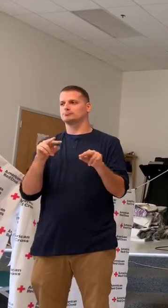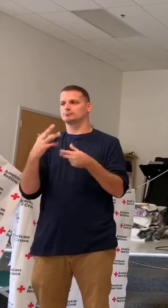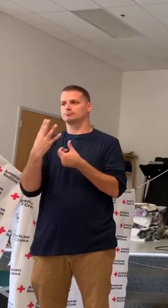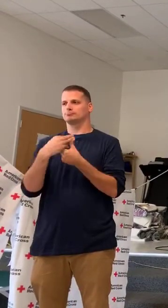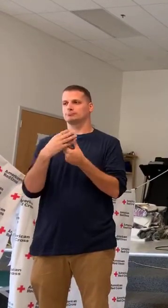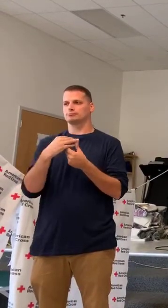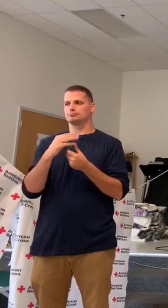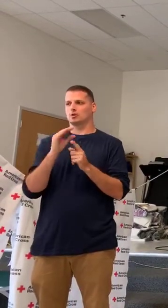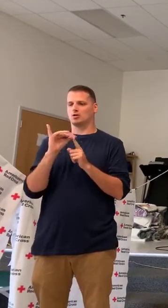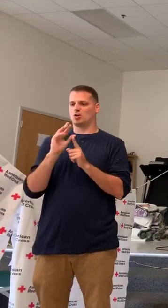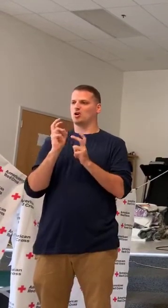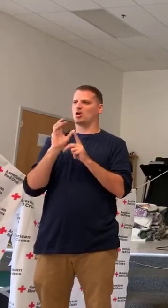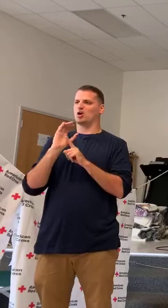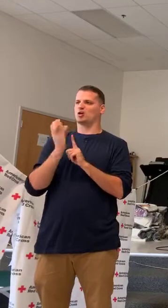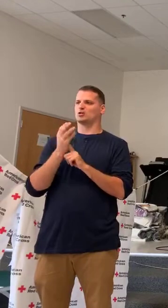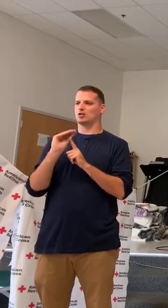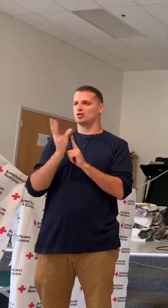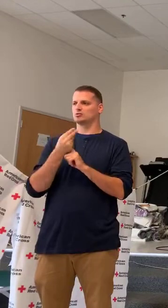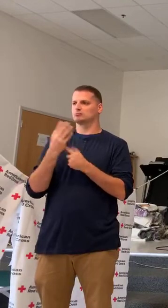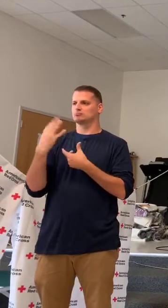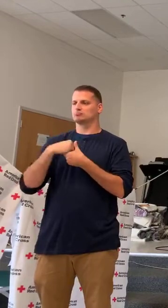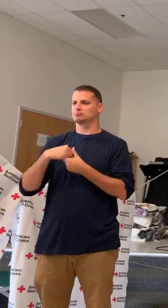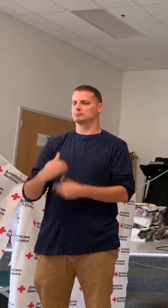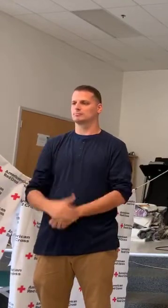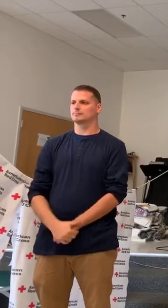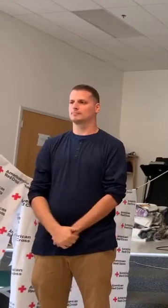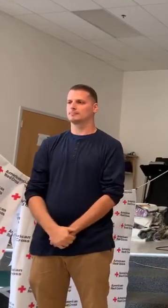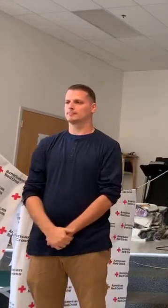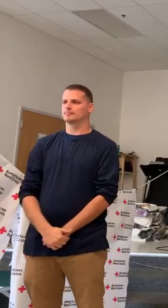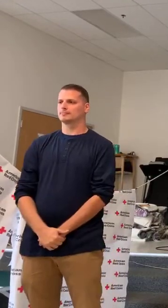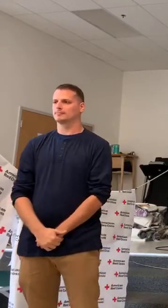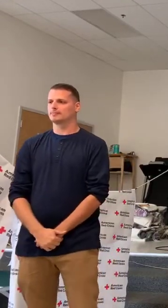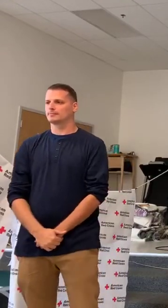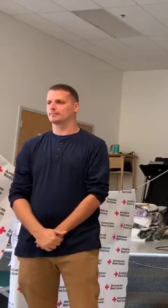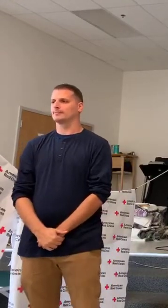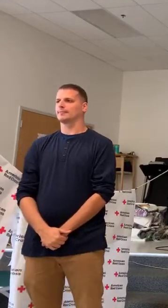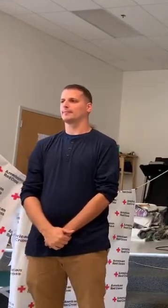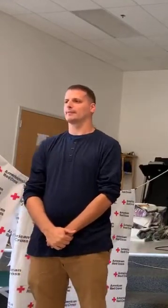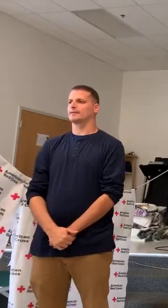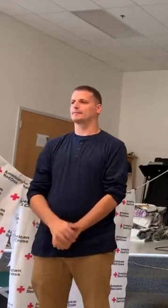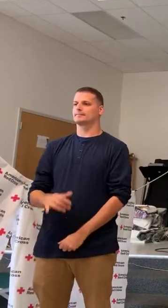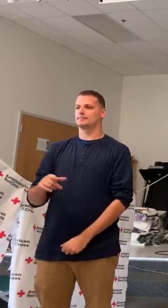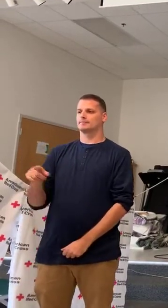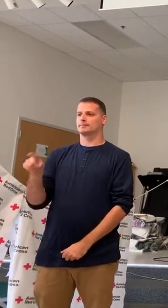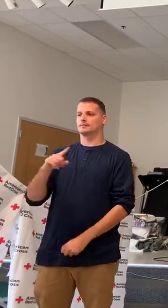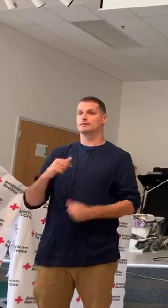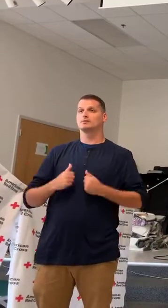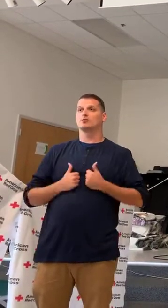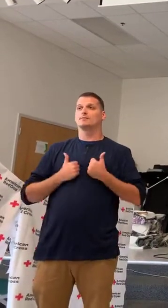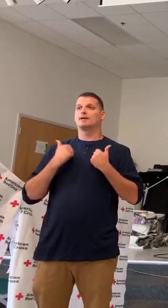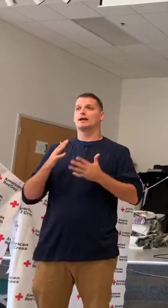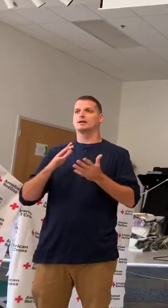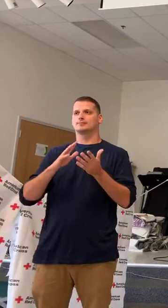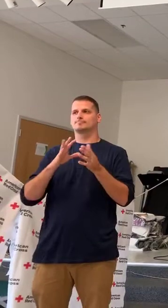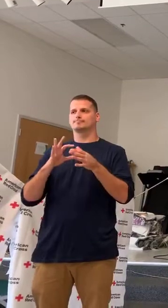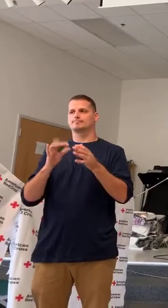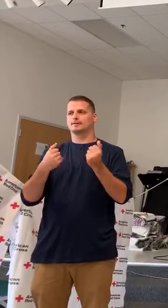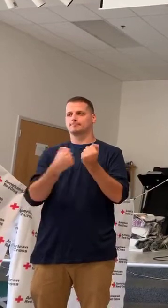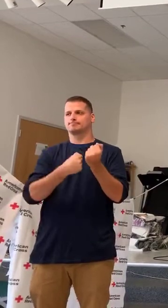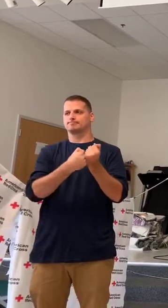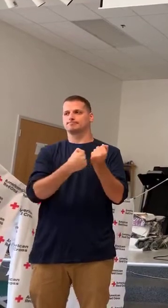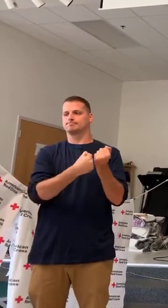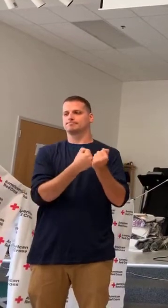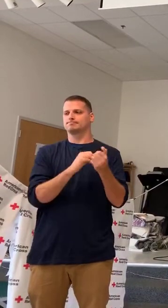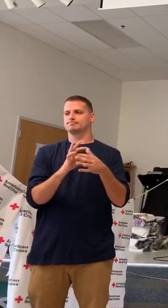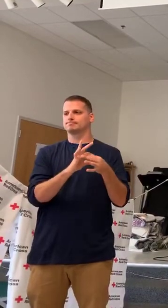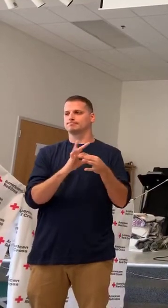hopefully. And oftentimes, as survivors, you become an advocate for it. So thanks for that. And I know that